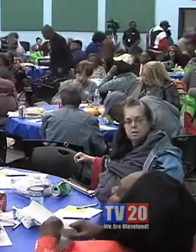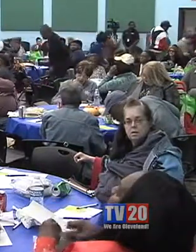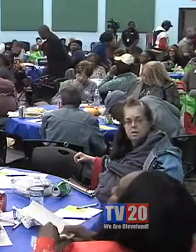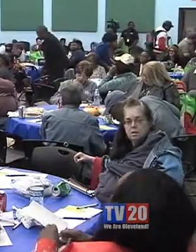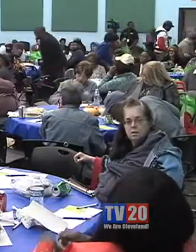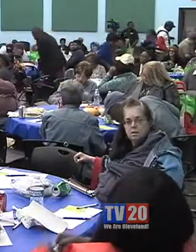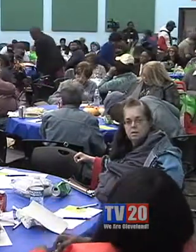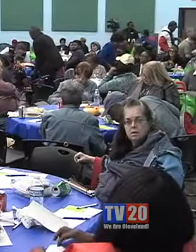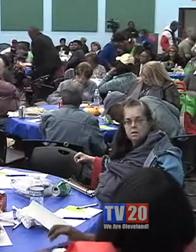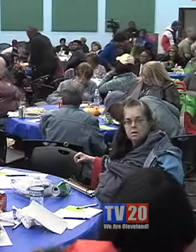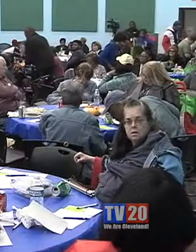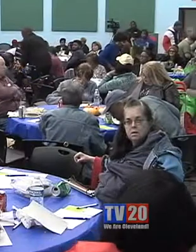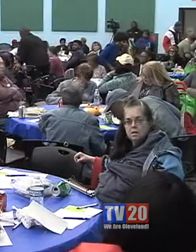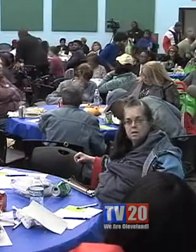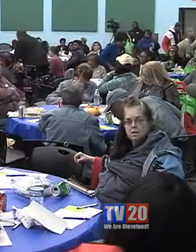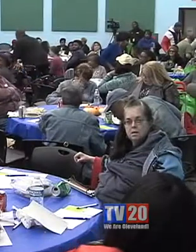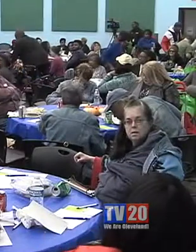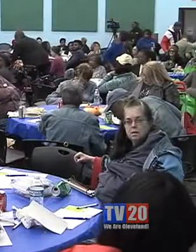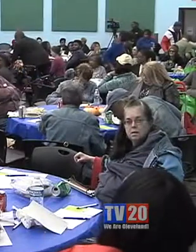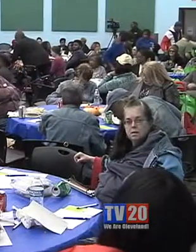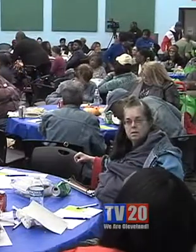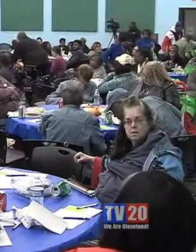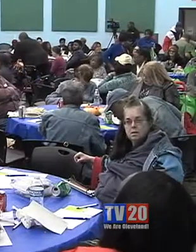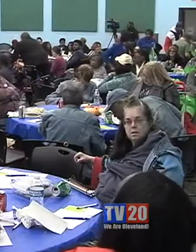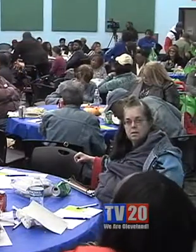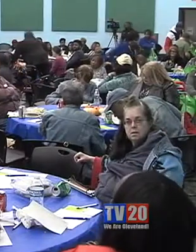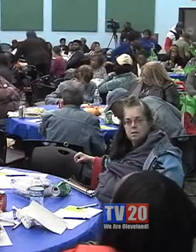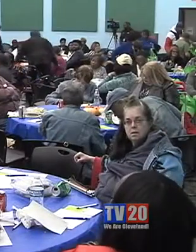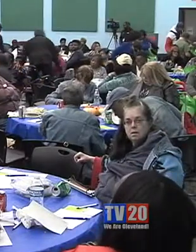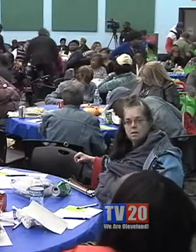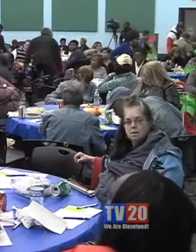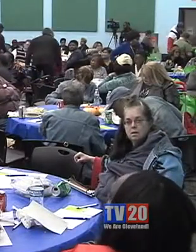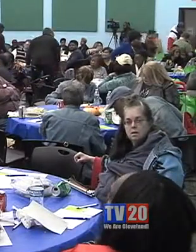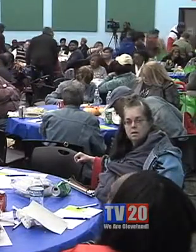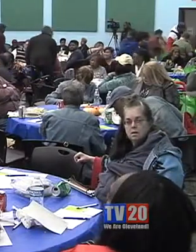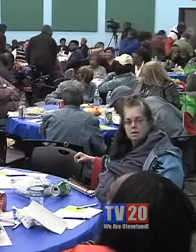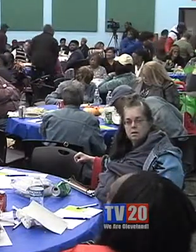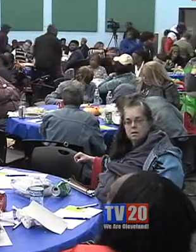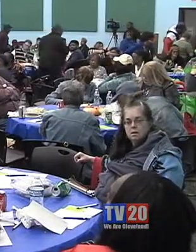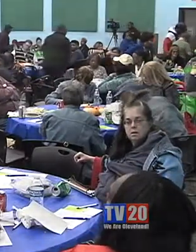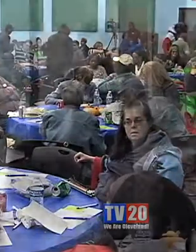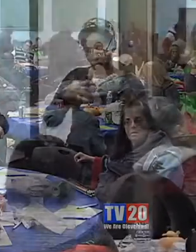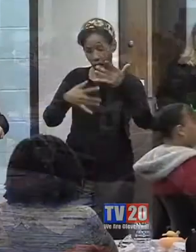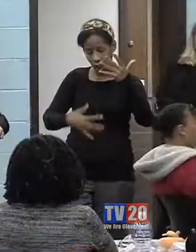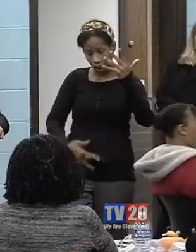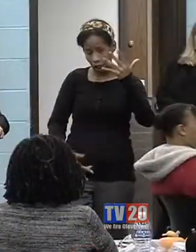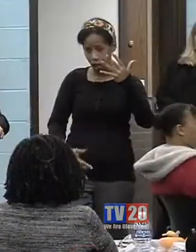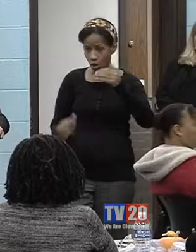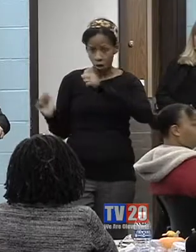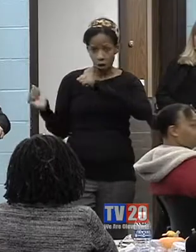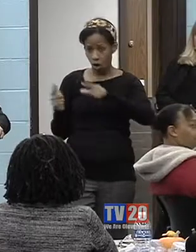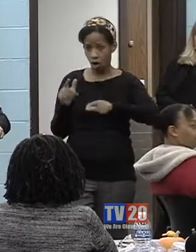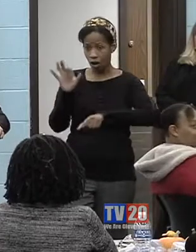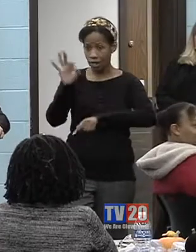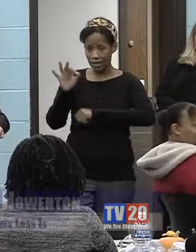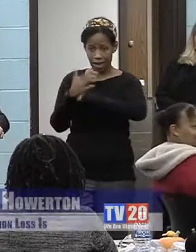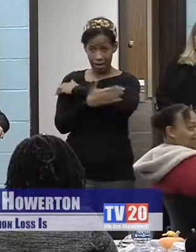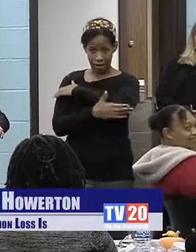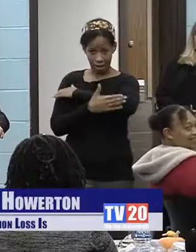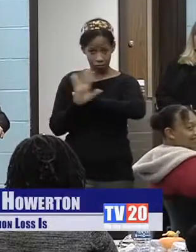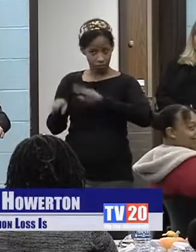Lake, Lorain, Medina, Portage, Stark, and Summit counties. The